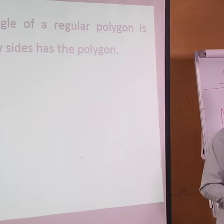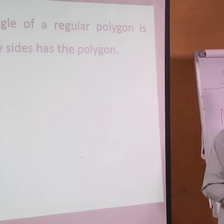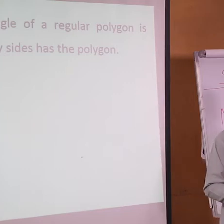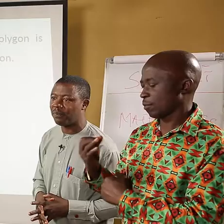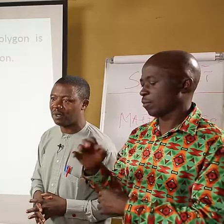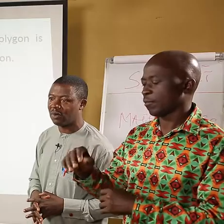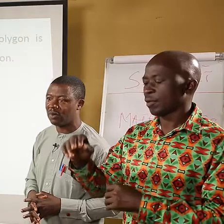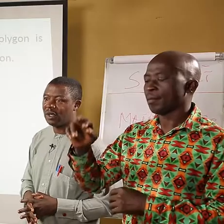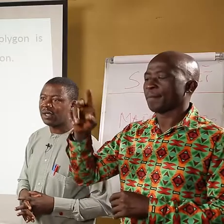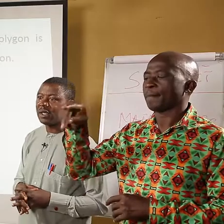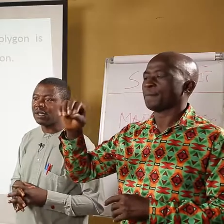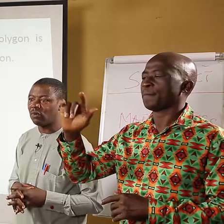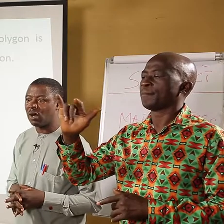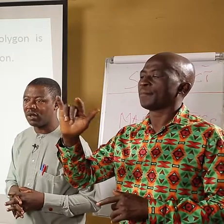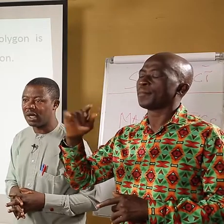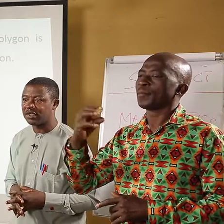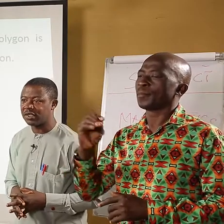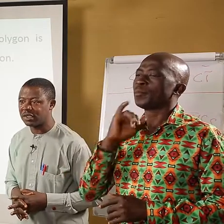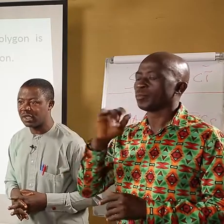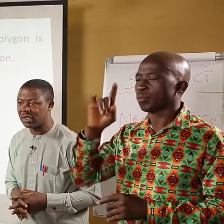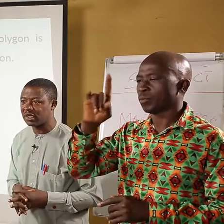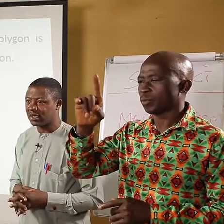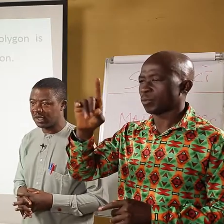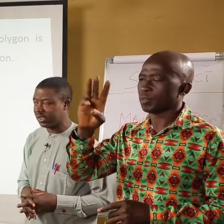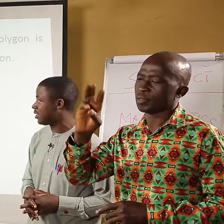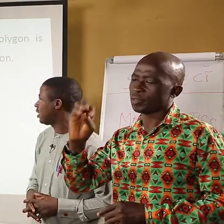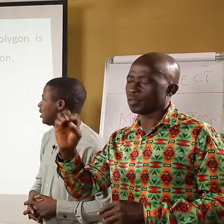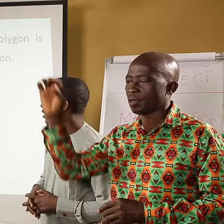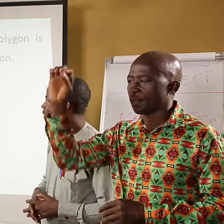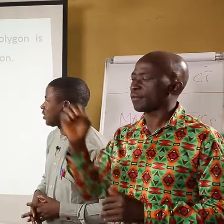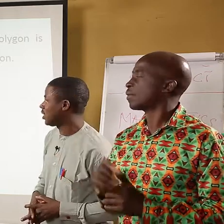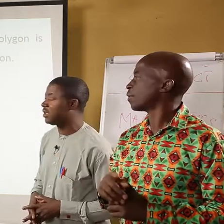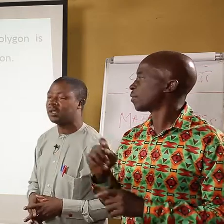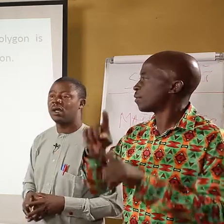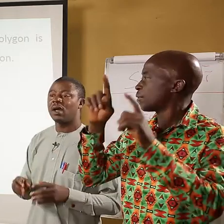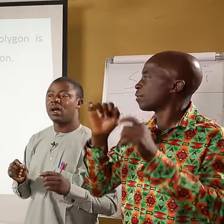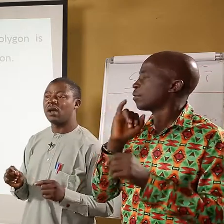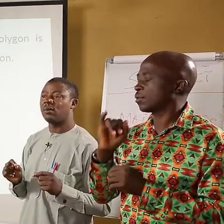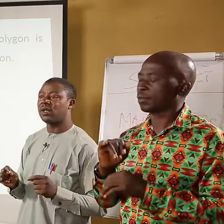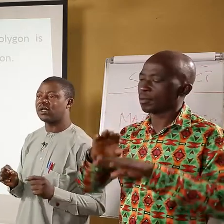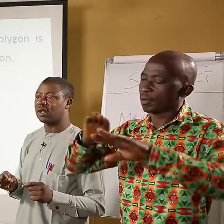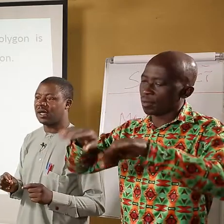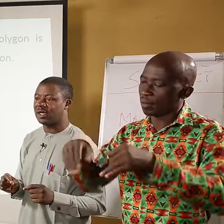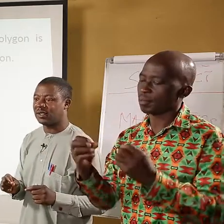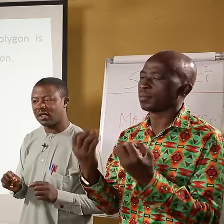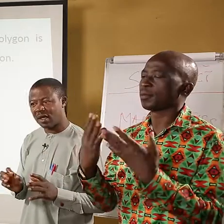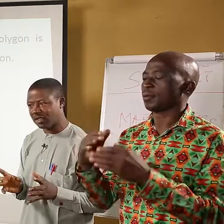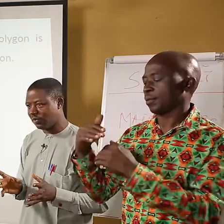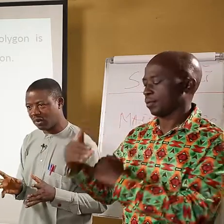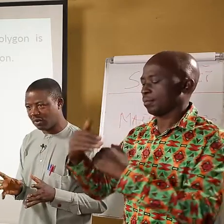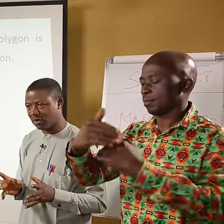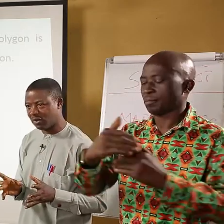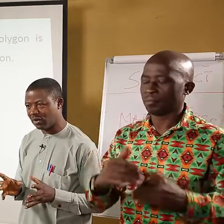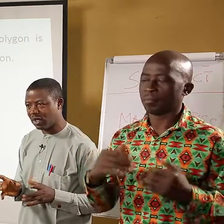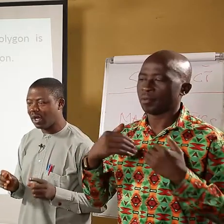a regular polygon is 160 degrees. The question is, how many sides has